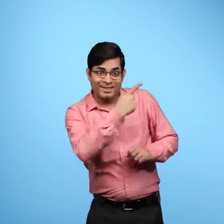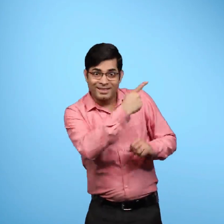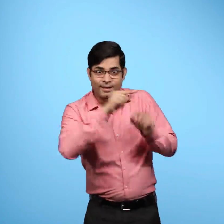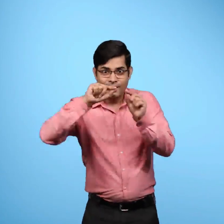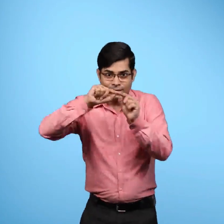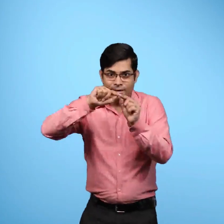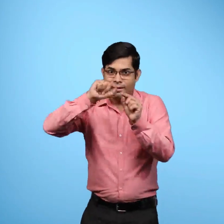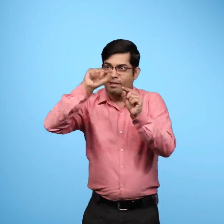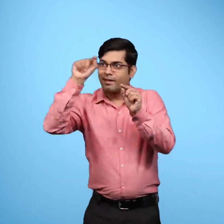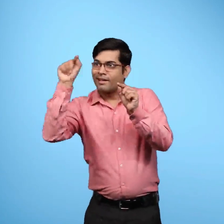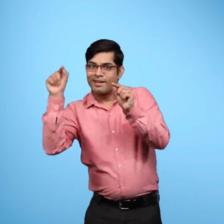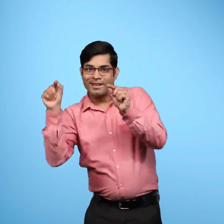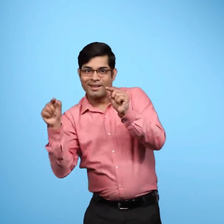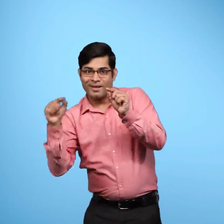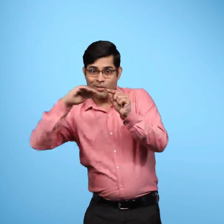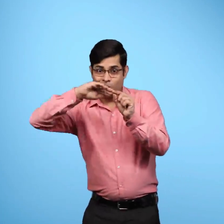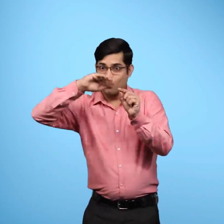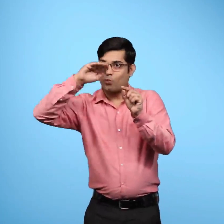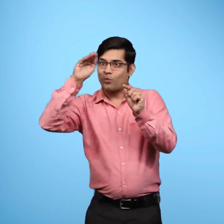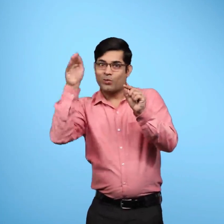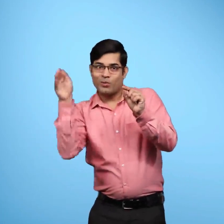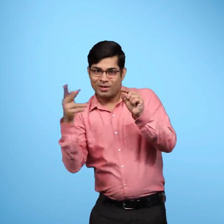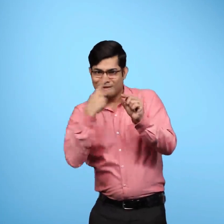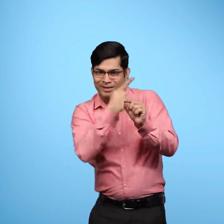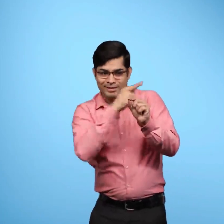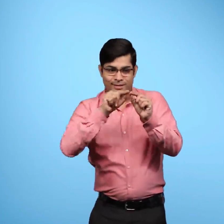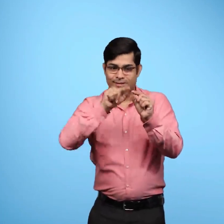A semicircle is made in the top right side corner